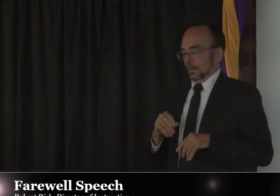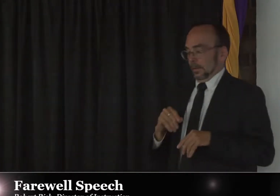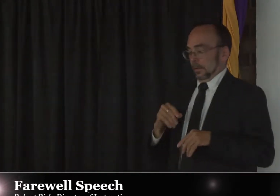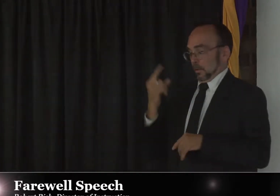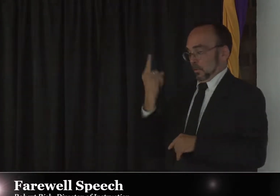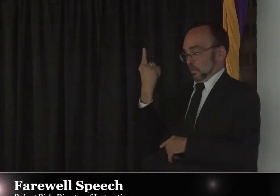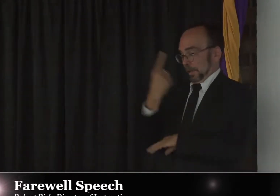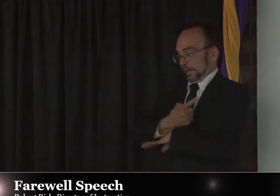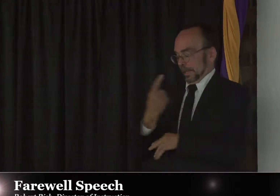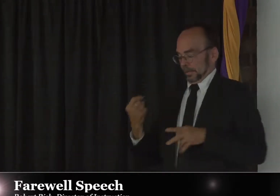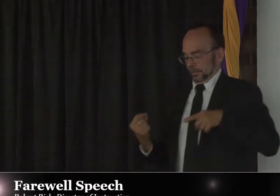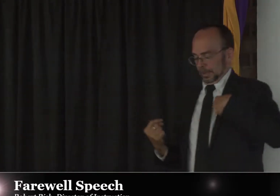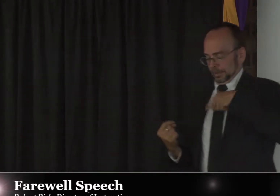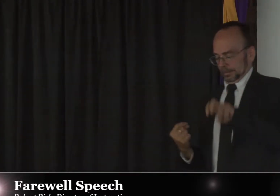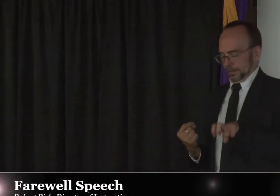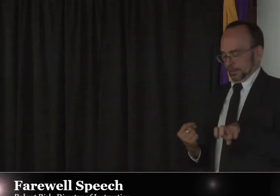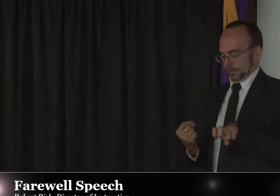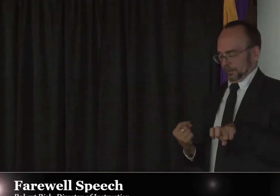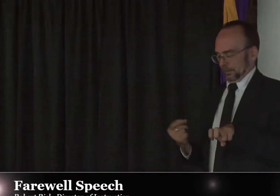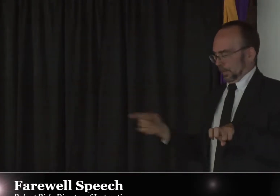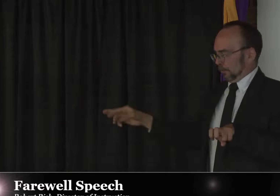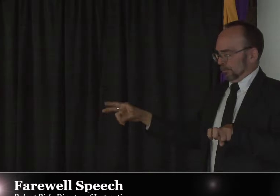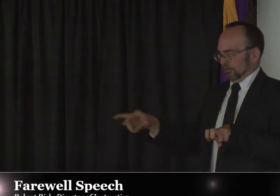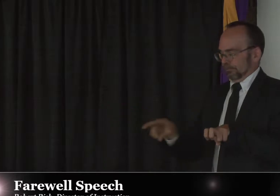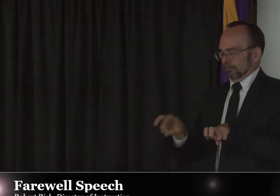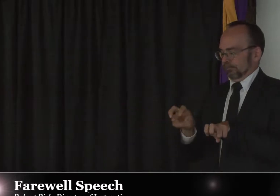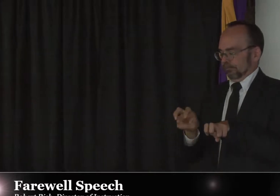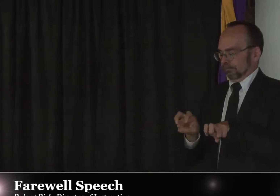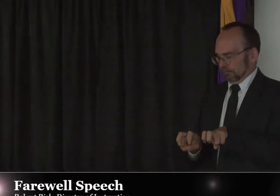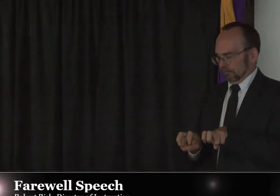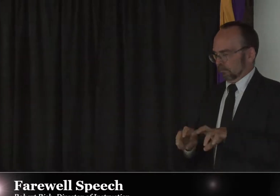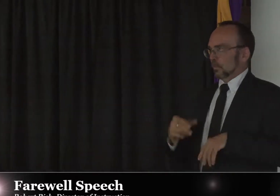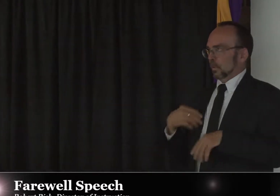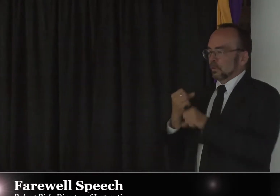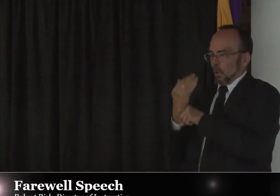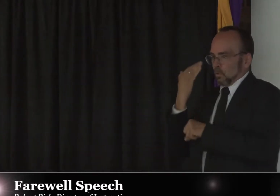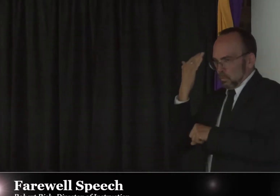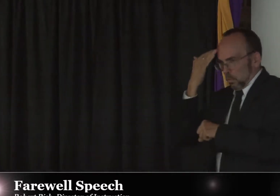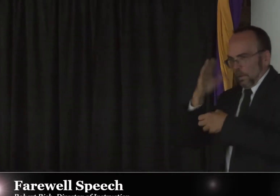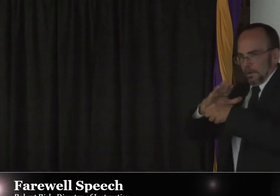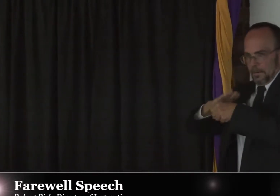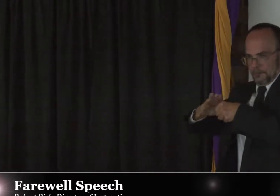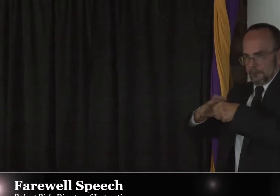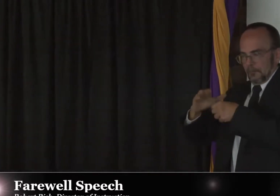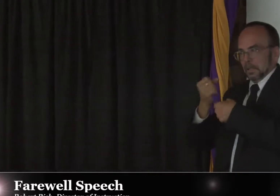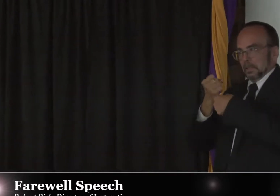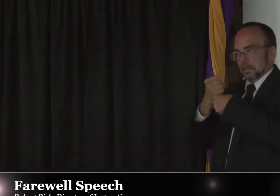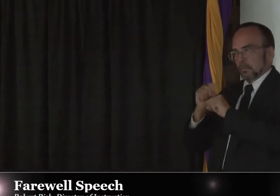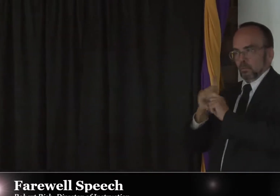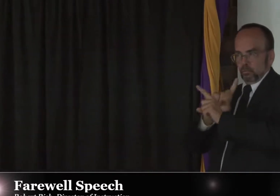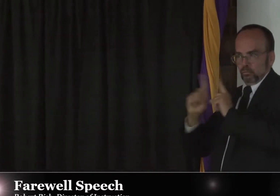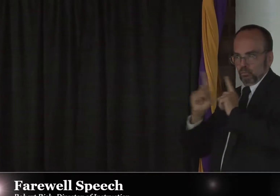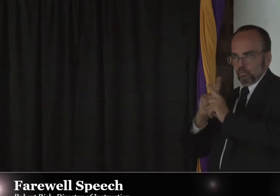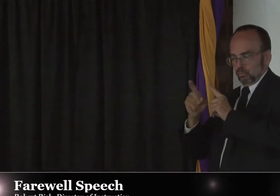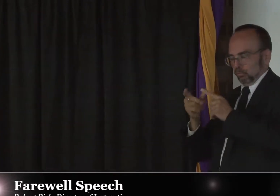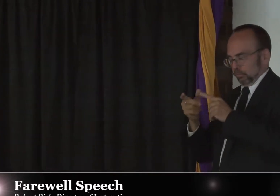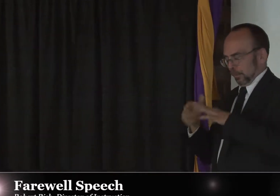so frustrated there. And so one time I was there, she was there. I got to know her enough to have